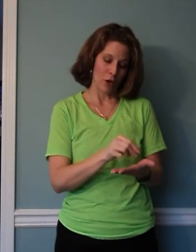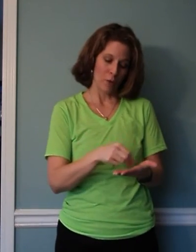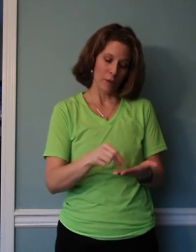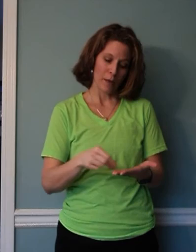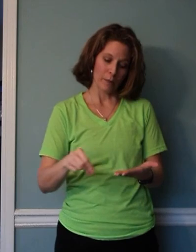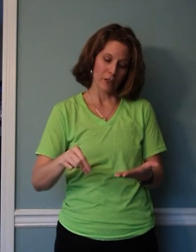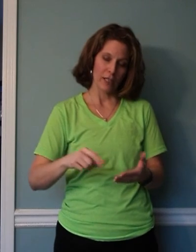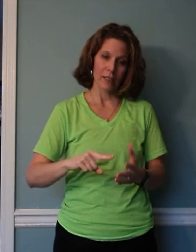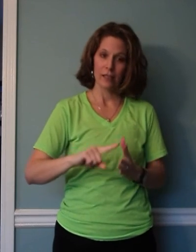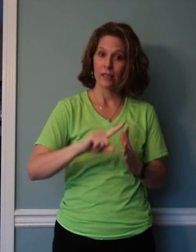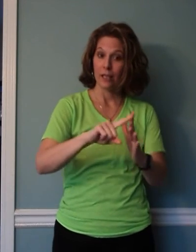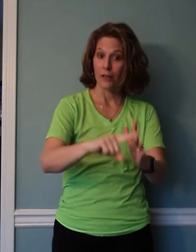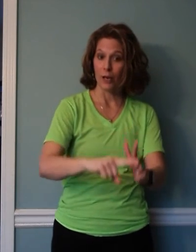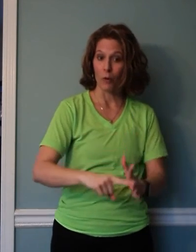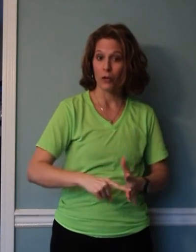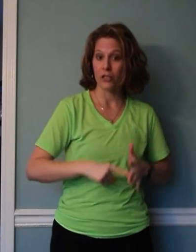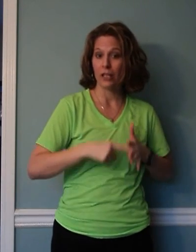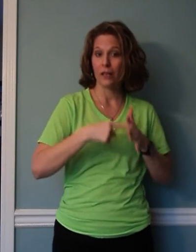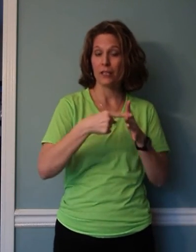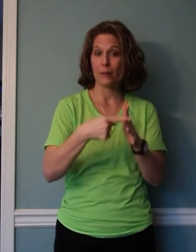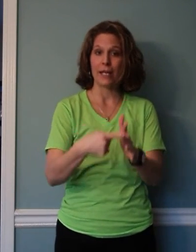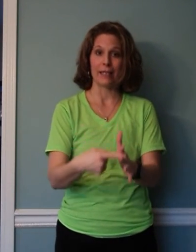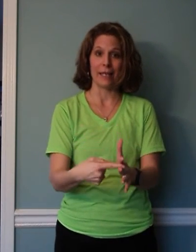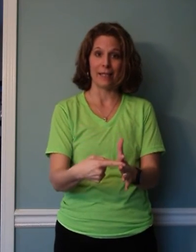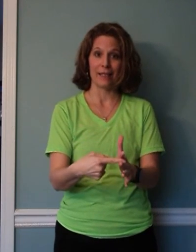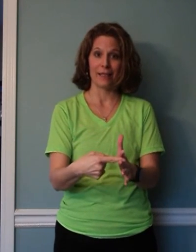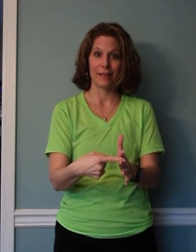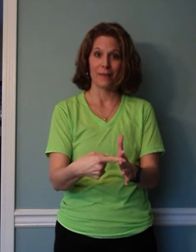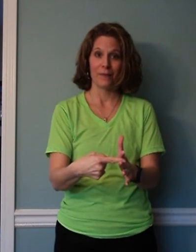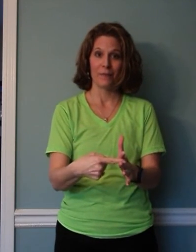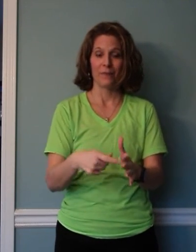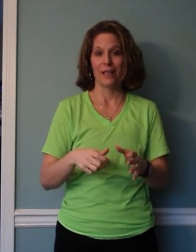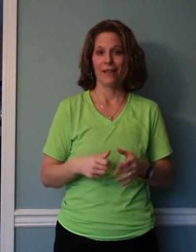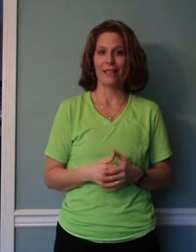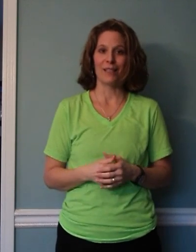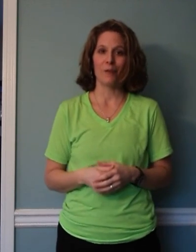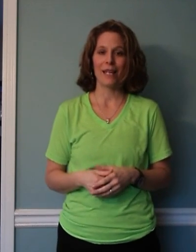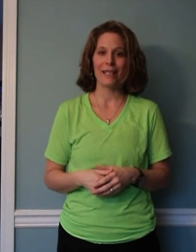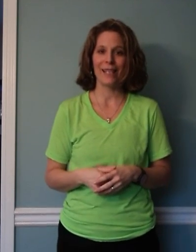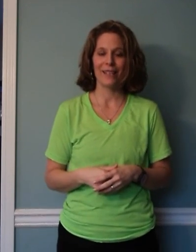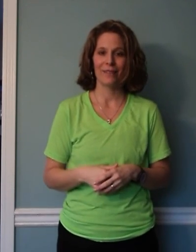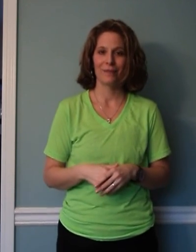Darwin publishes The Origin of Species. That's it for week 18.